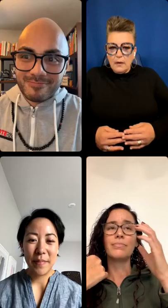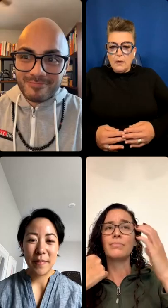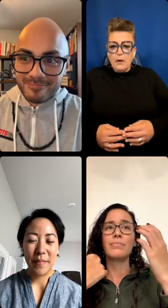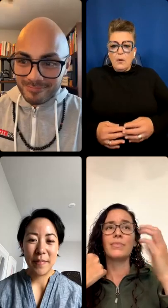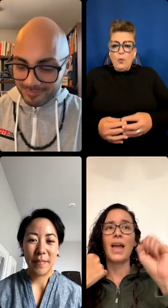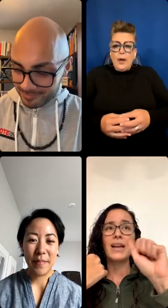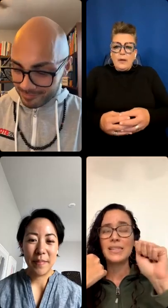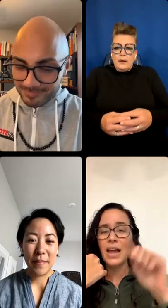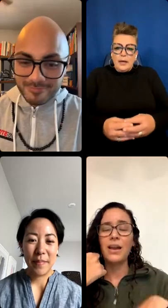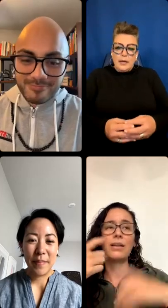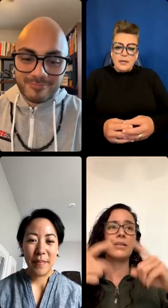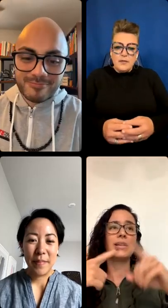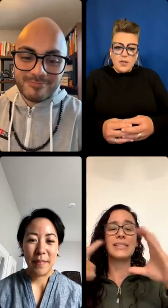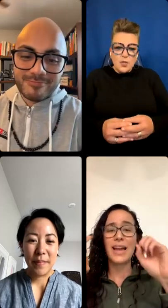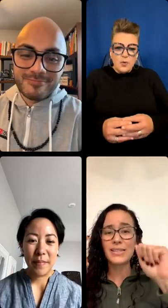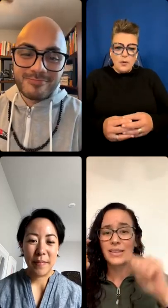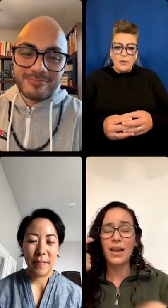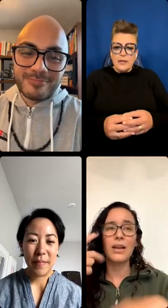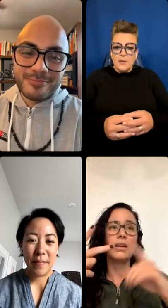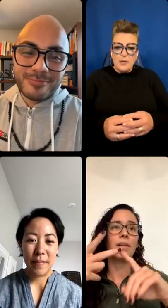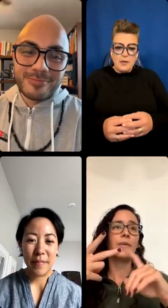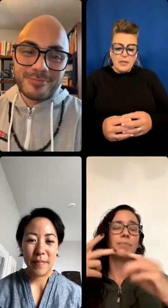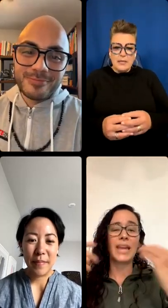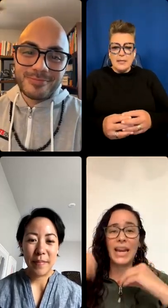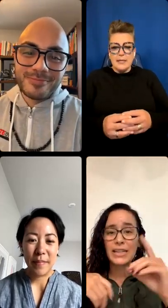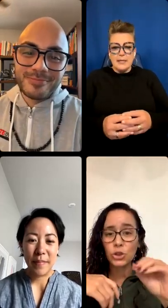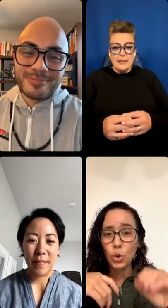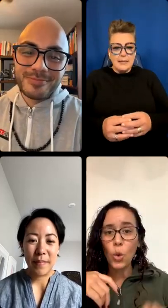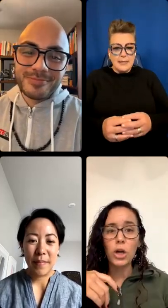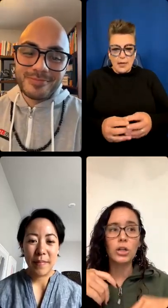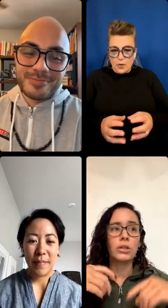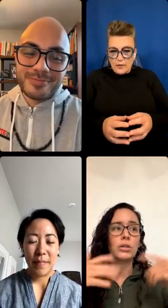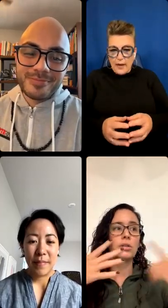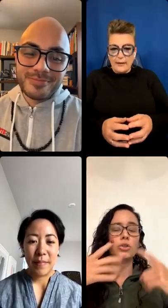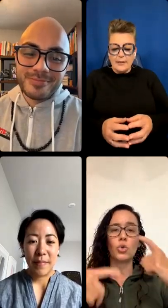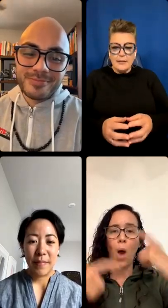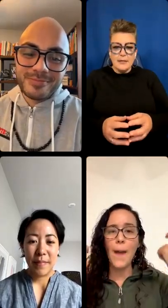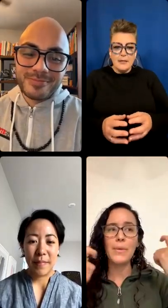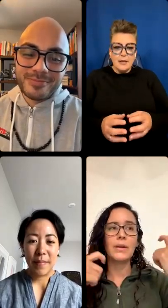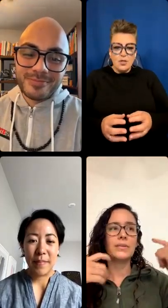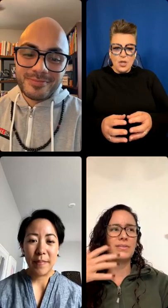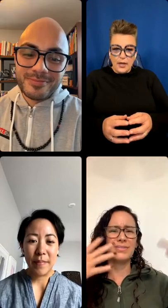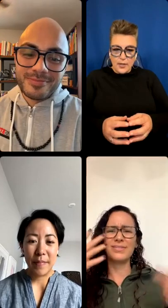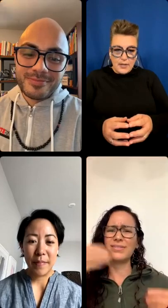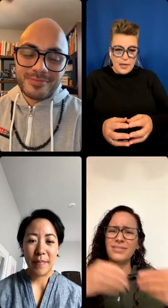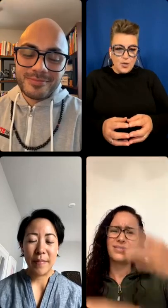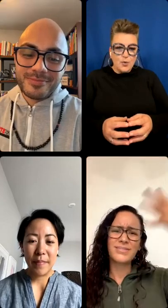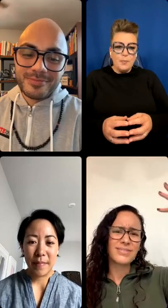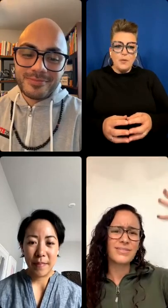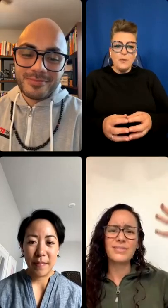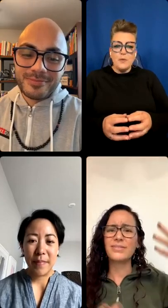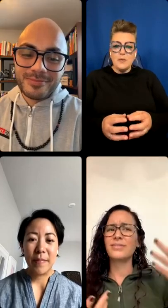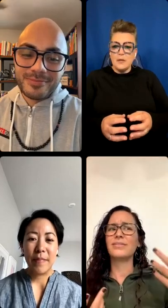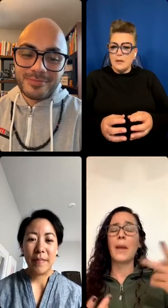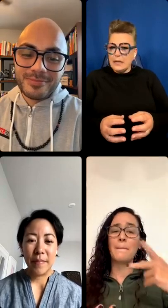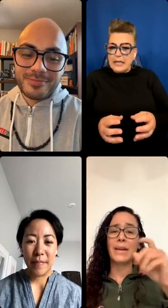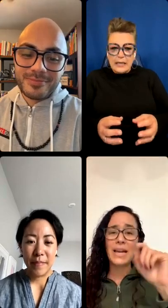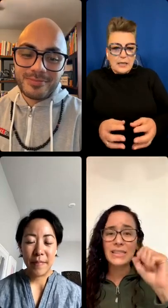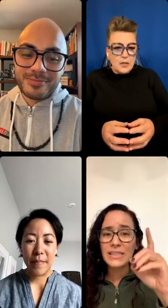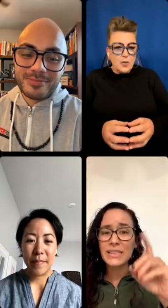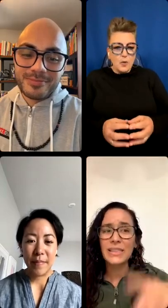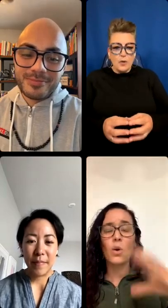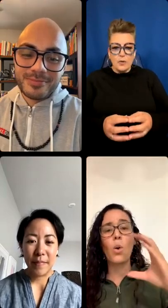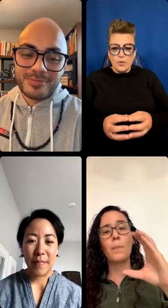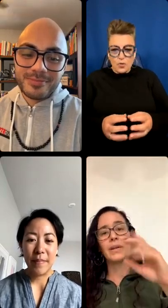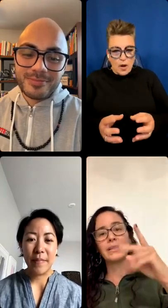watching, when an individual experiences sexual violence, childhood sexual abuse,